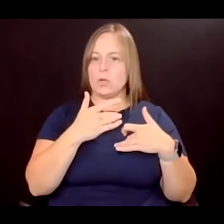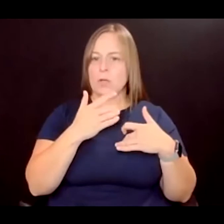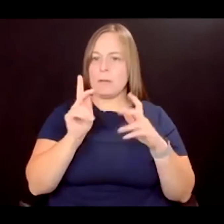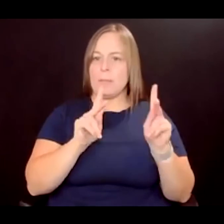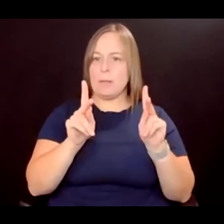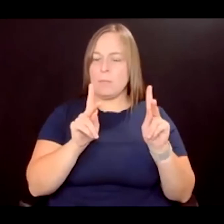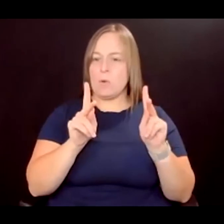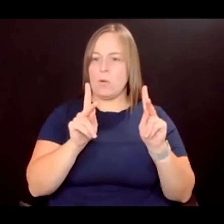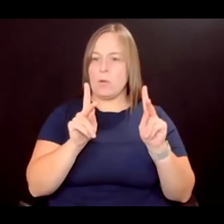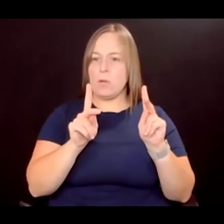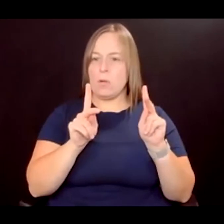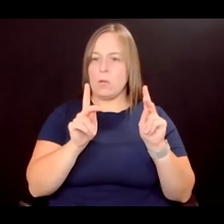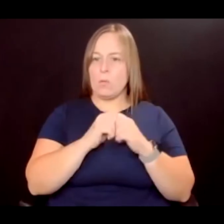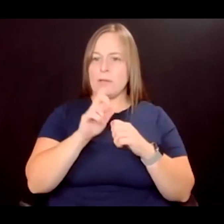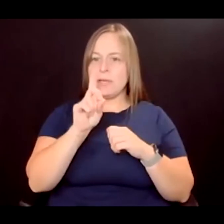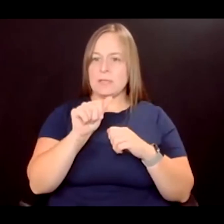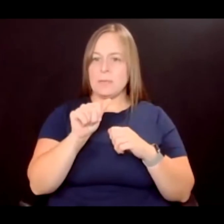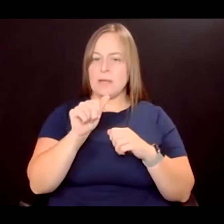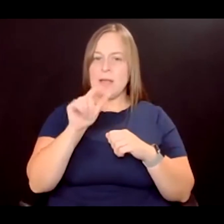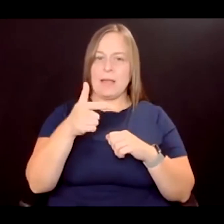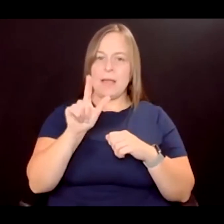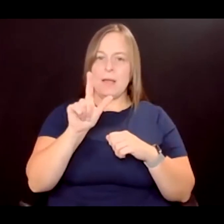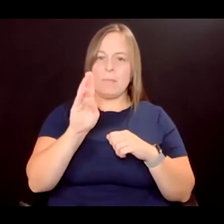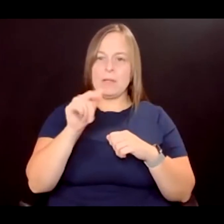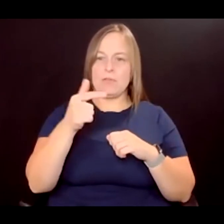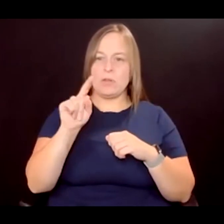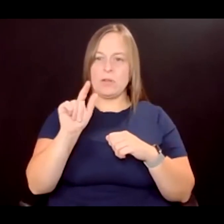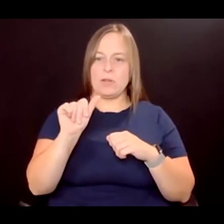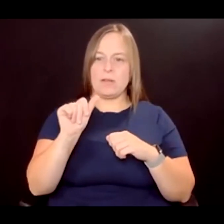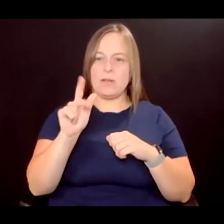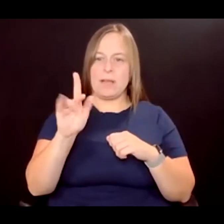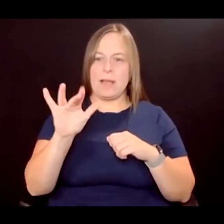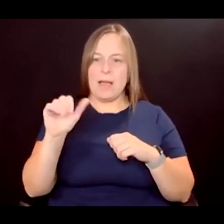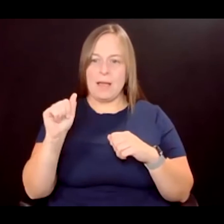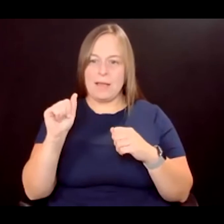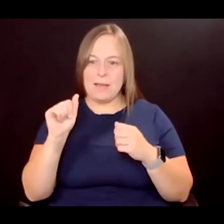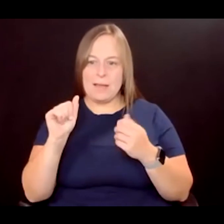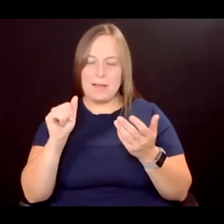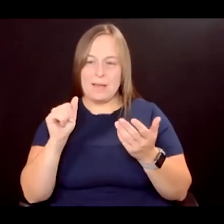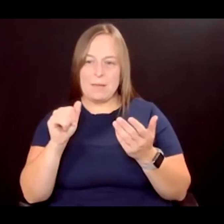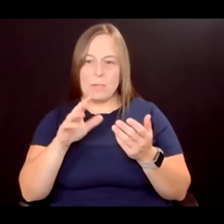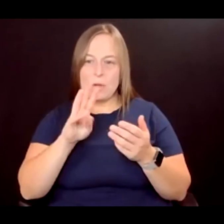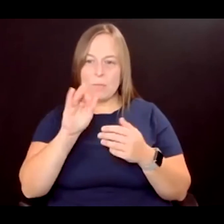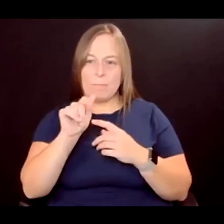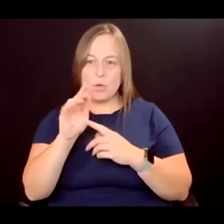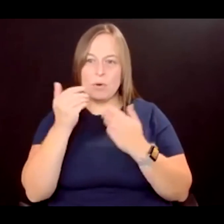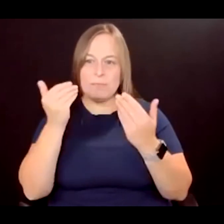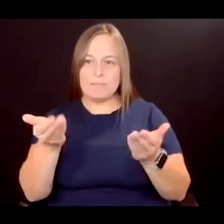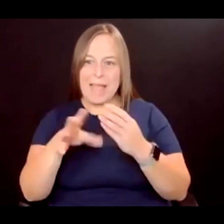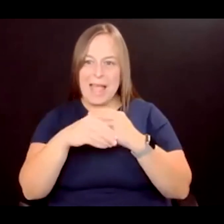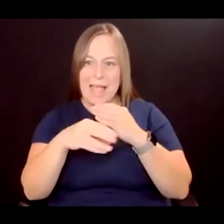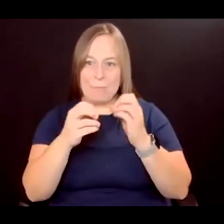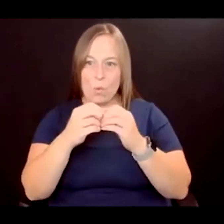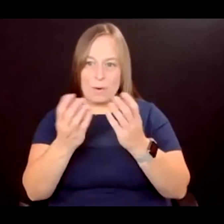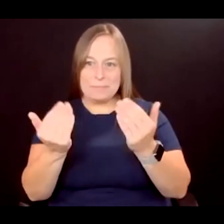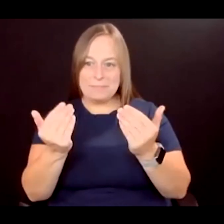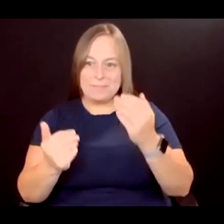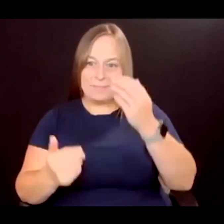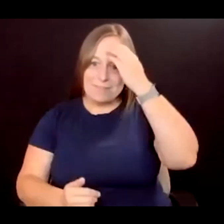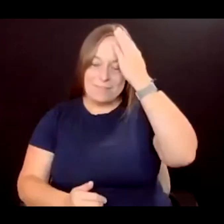Thanks so much, Alicia. We've got 3 questions lined up in the chat. Okay. So we'll start with the first one